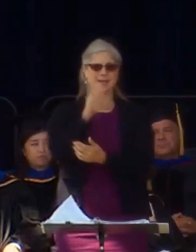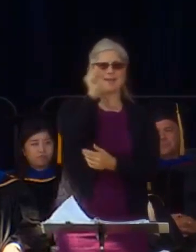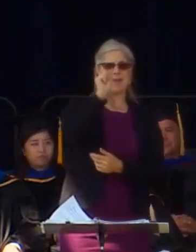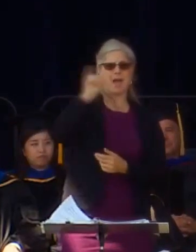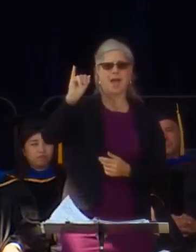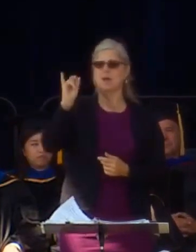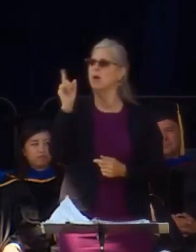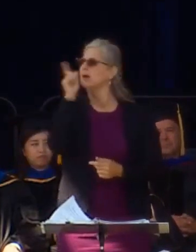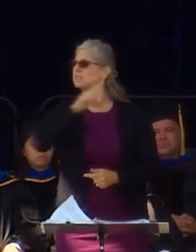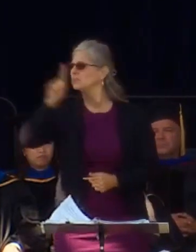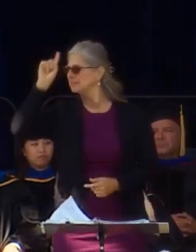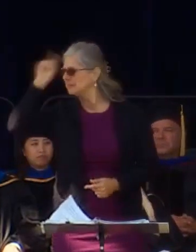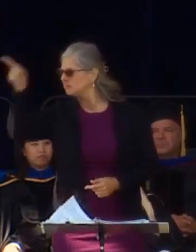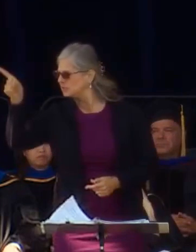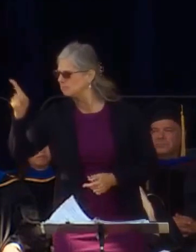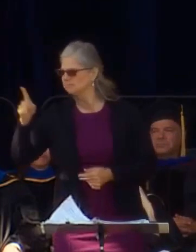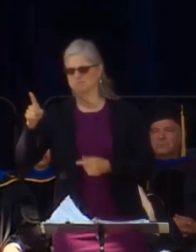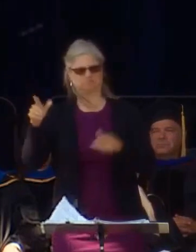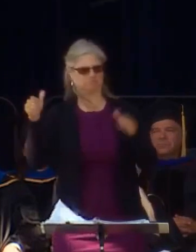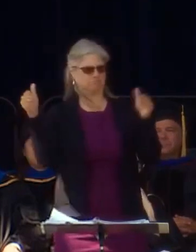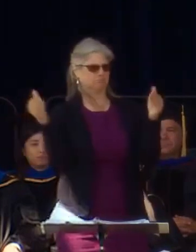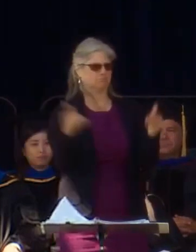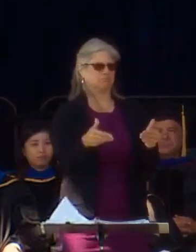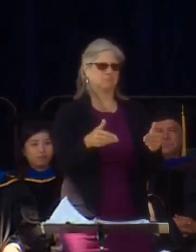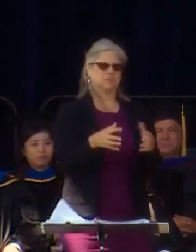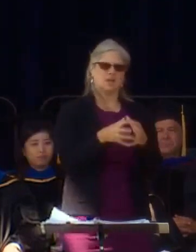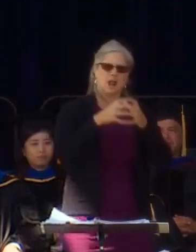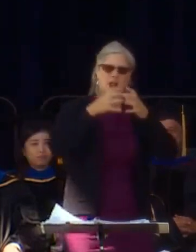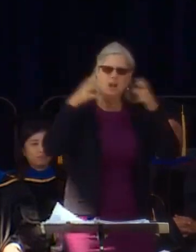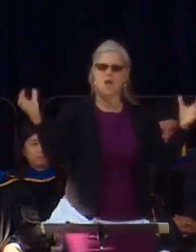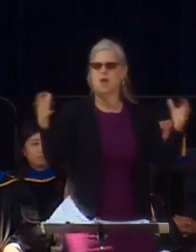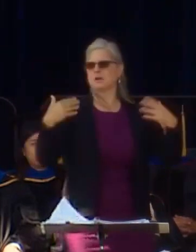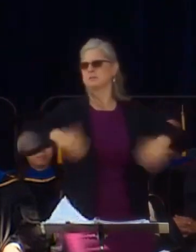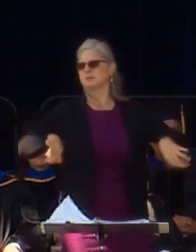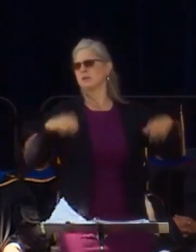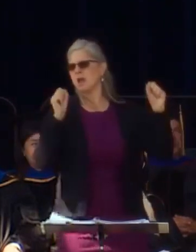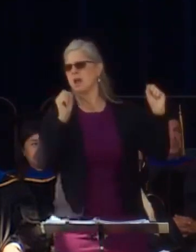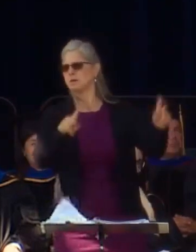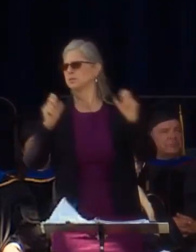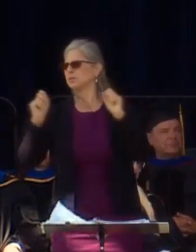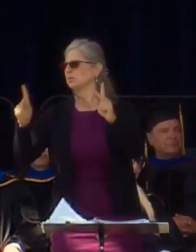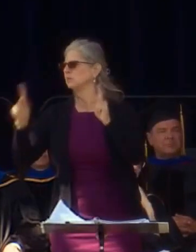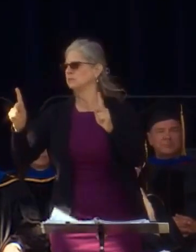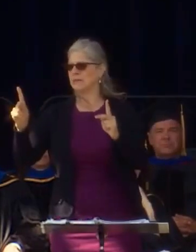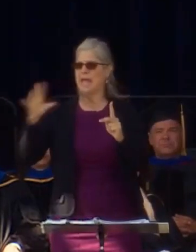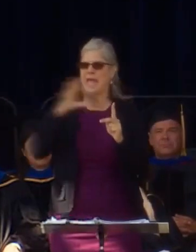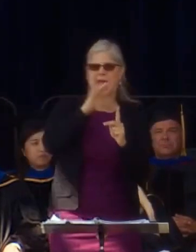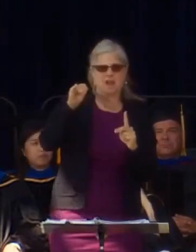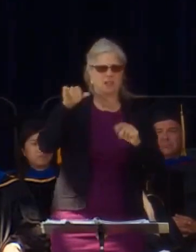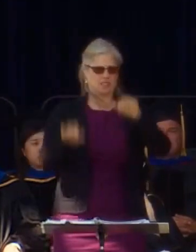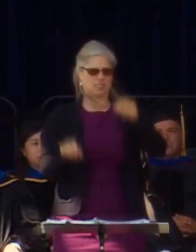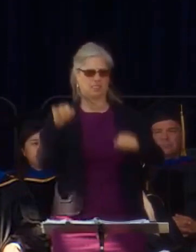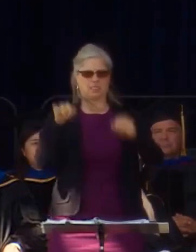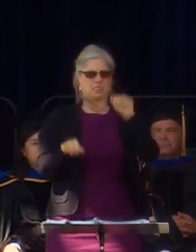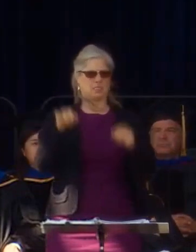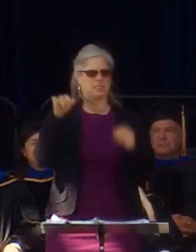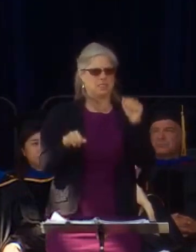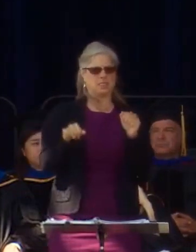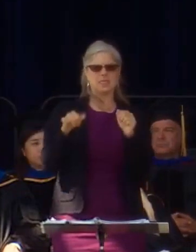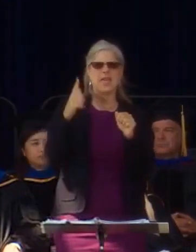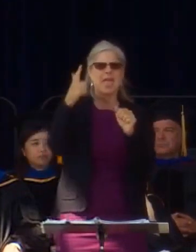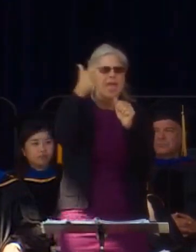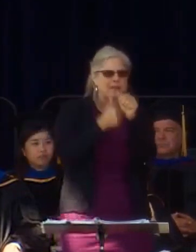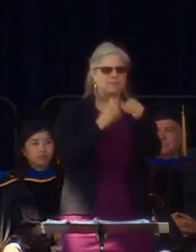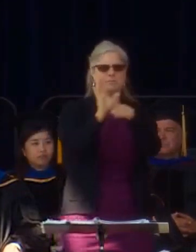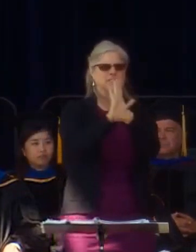AI has also introduced an immense amount of opportunity yet uncertainty into most every